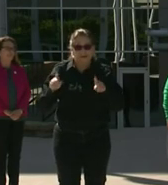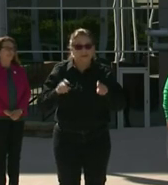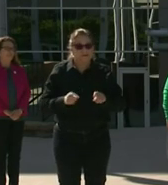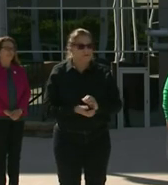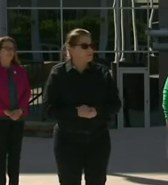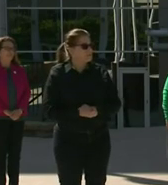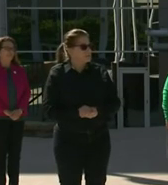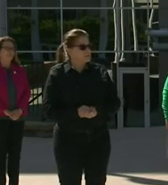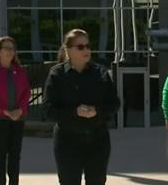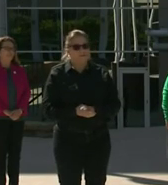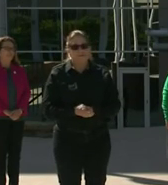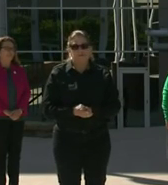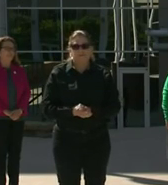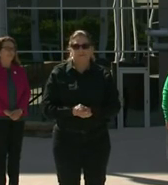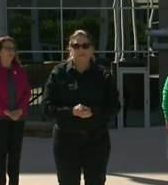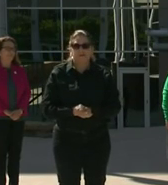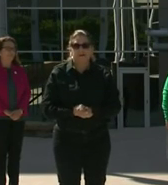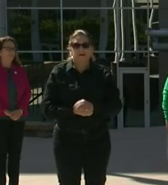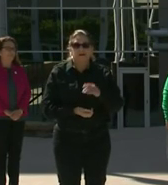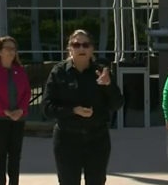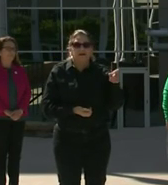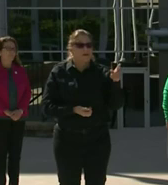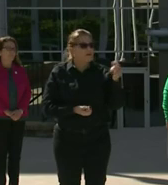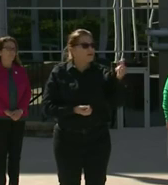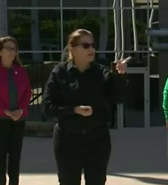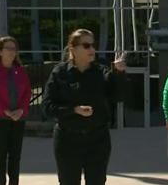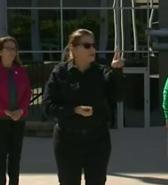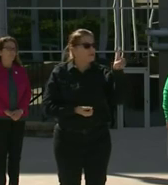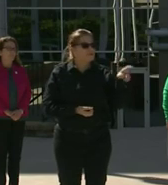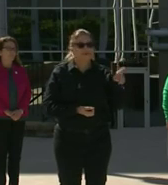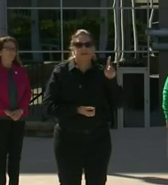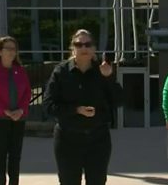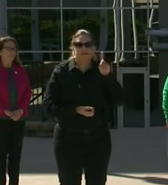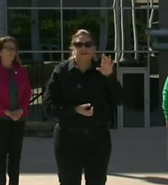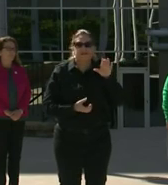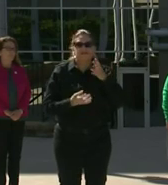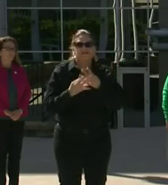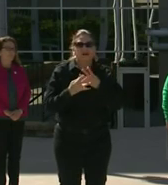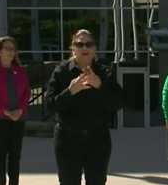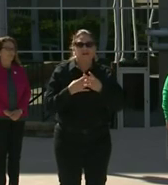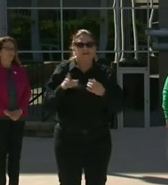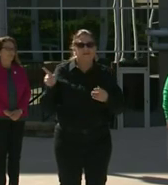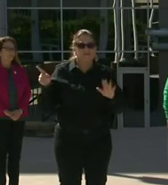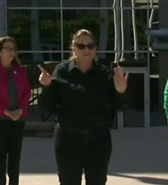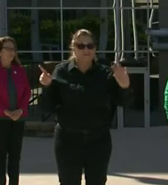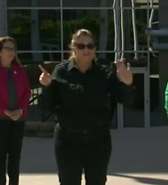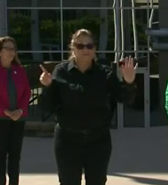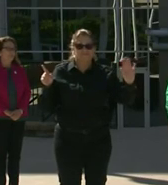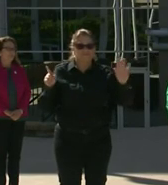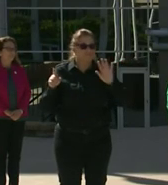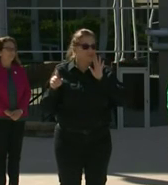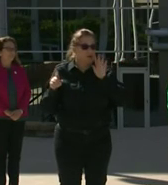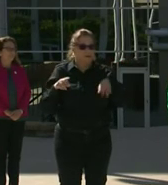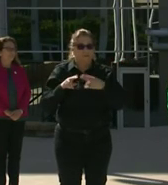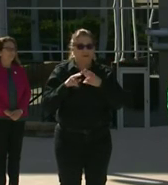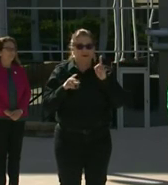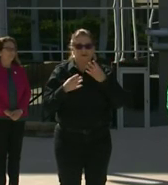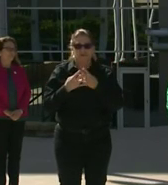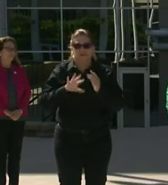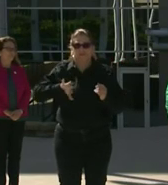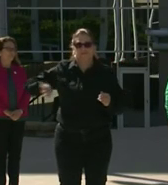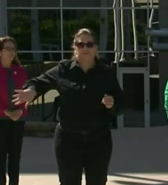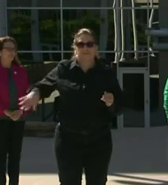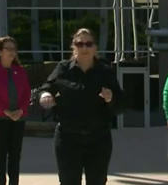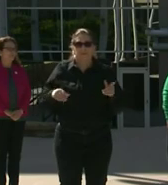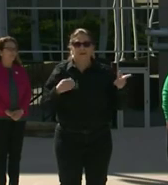there? We'll come back to jail questions following the other questions. Yes. So who's conducting the tests? Is it